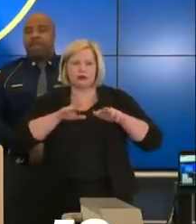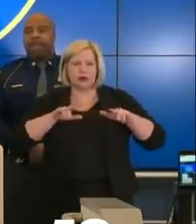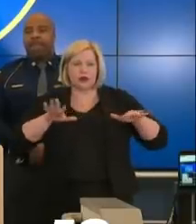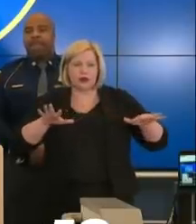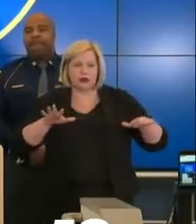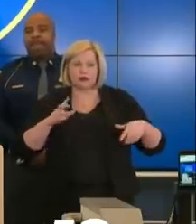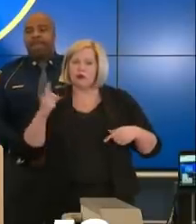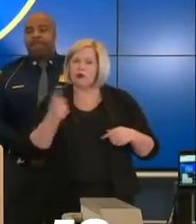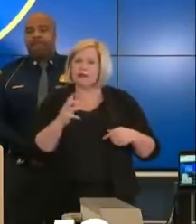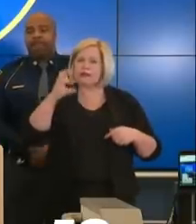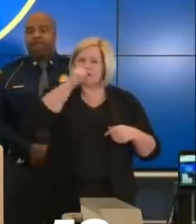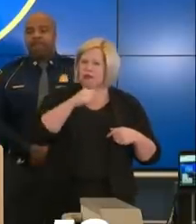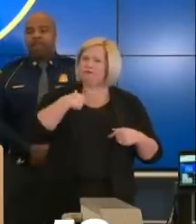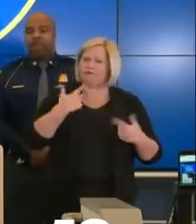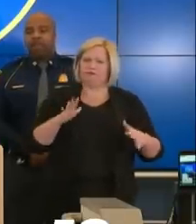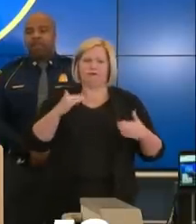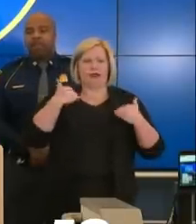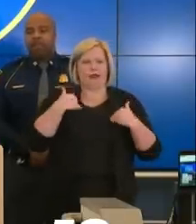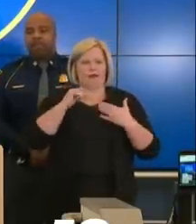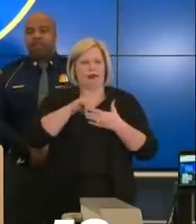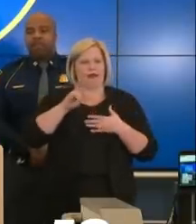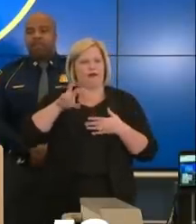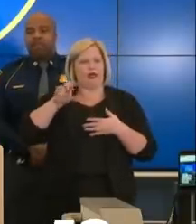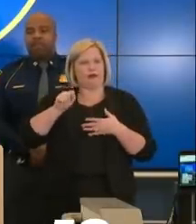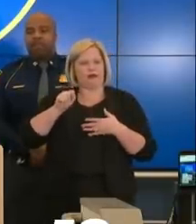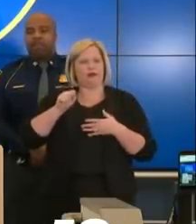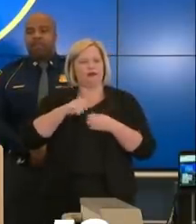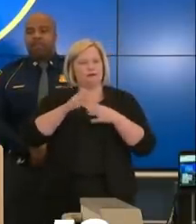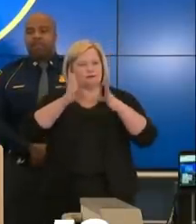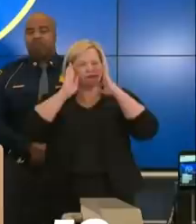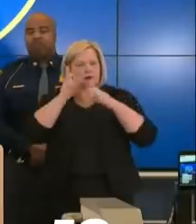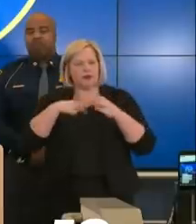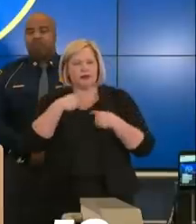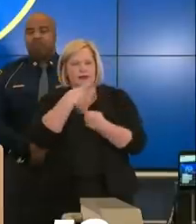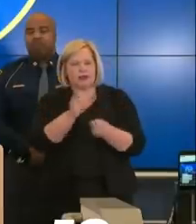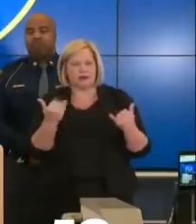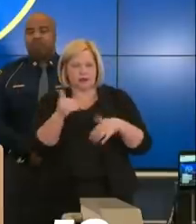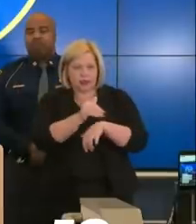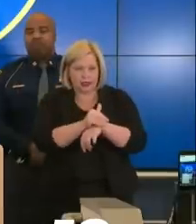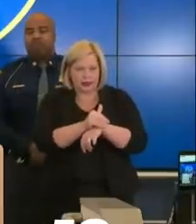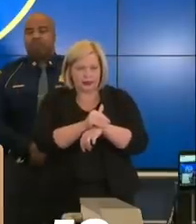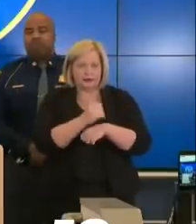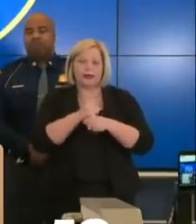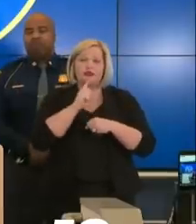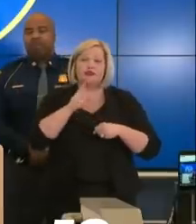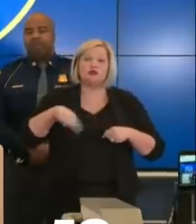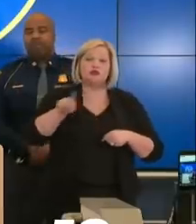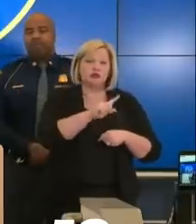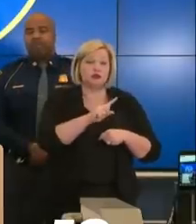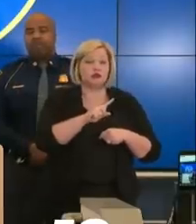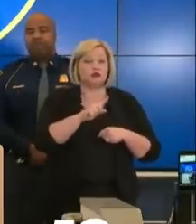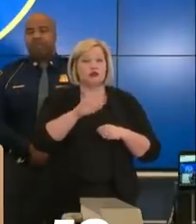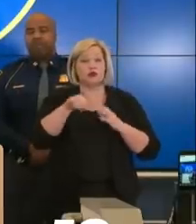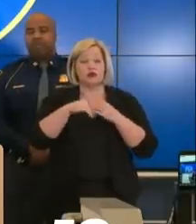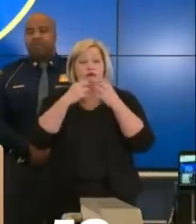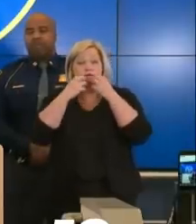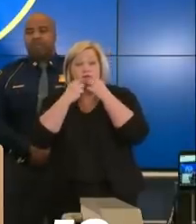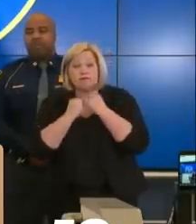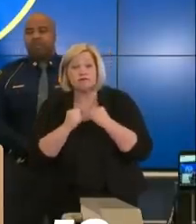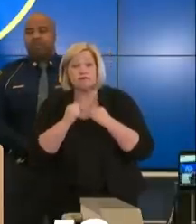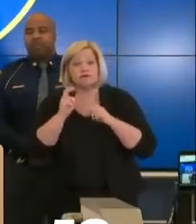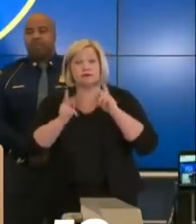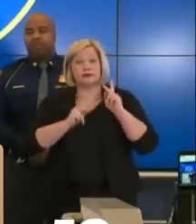Assume that you are, and take these orders seriously to keep yourself and your loved ones,